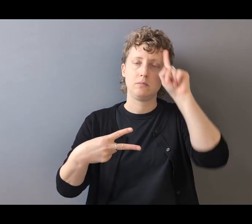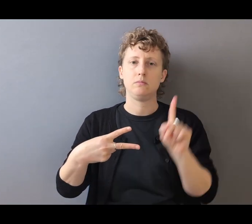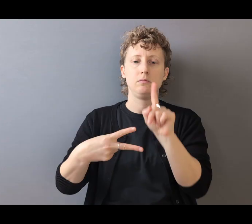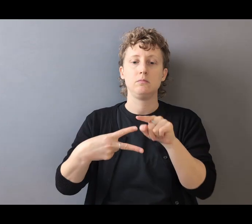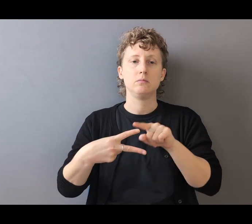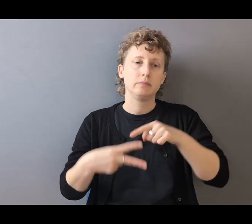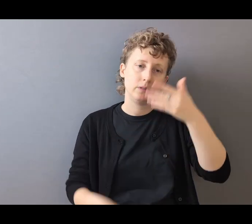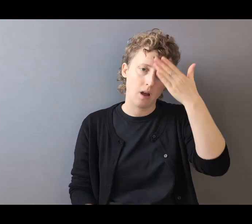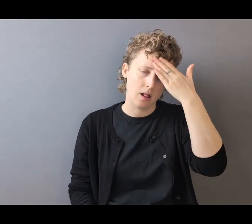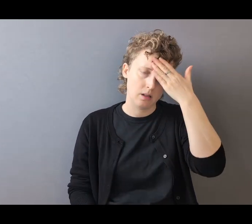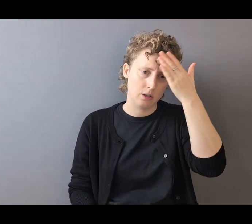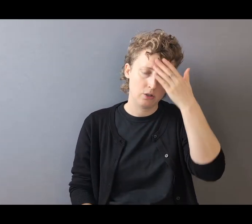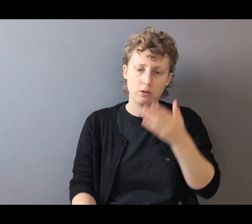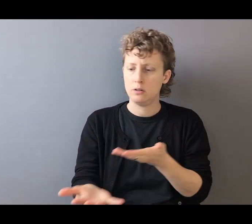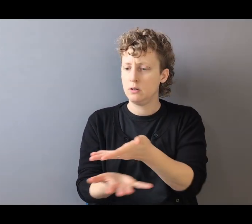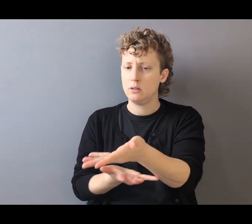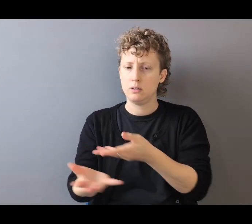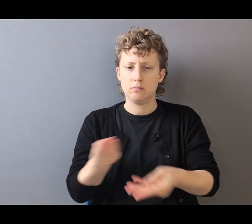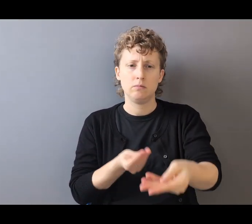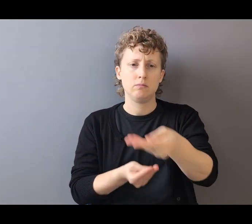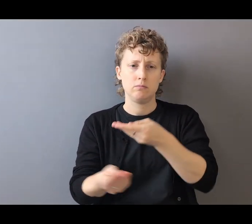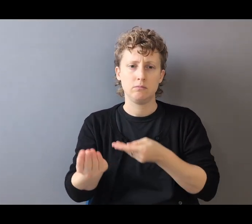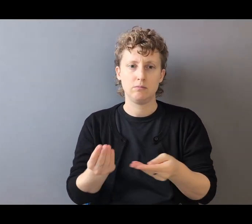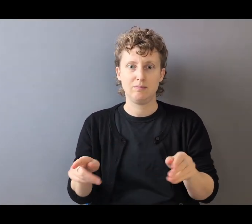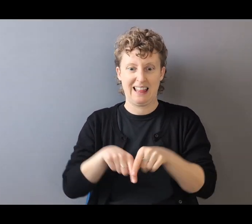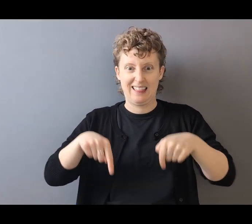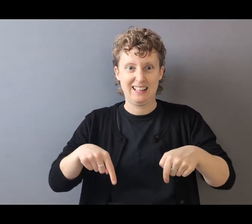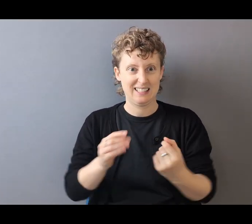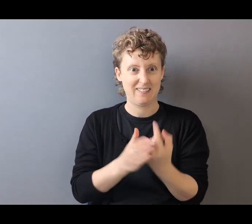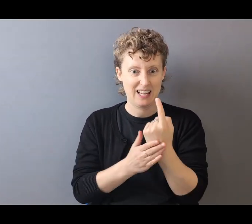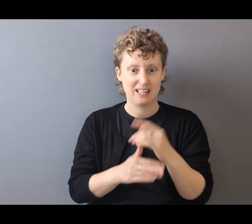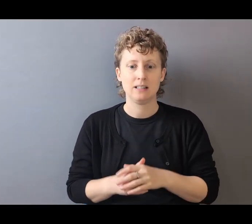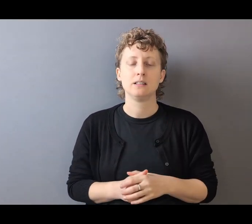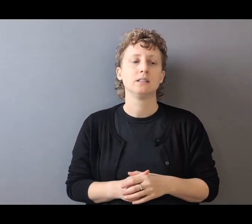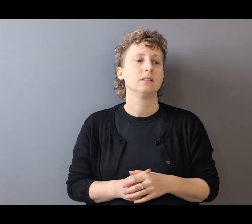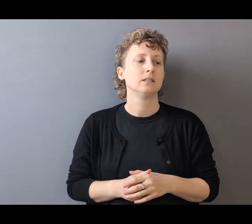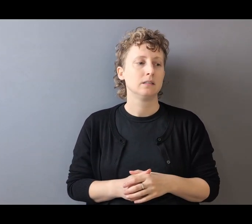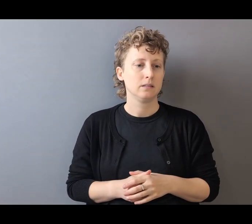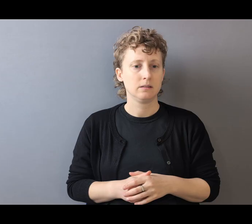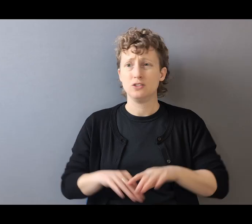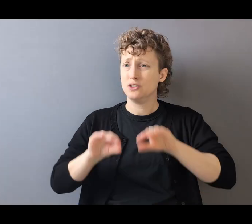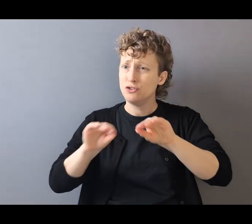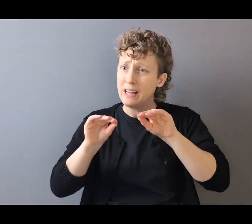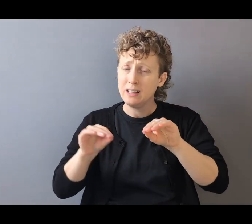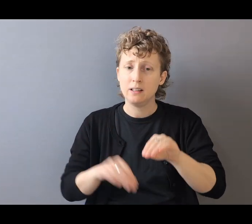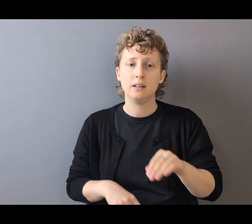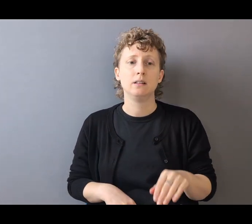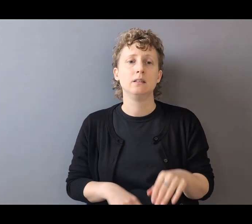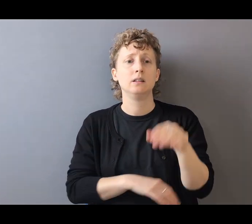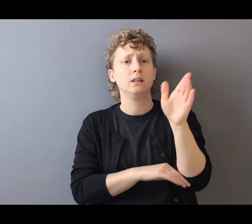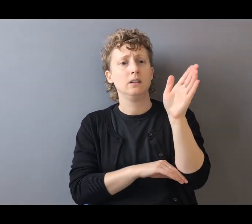the knowledge sharing events, such as this one right here, all the trainings and webinars, because it's, of